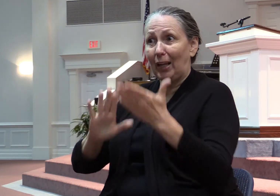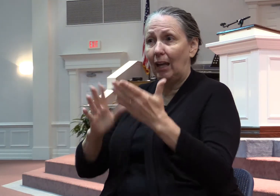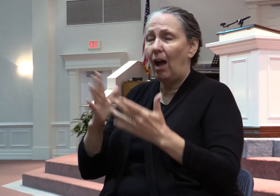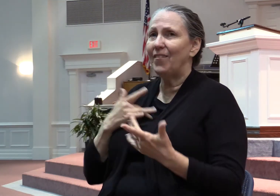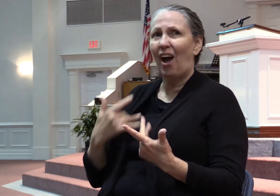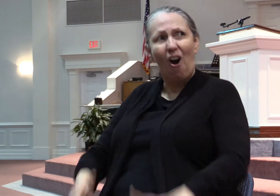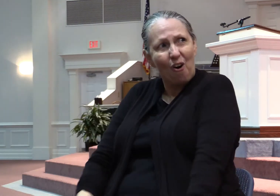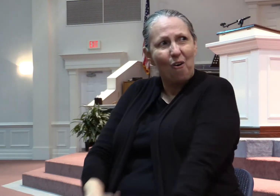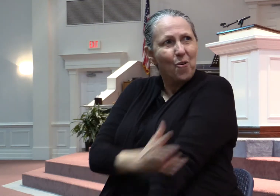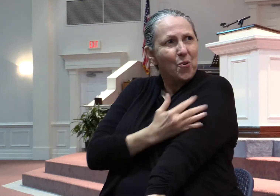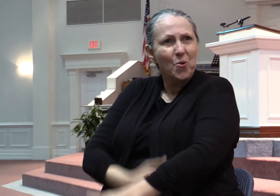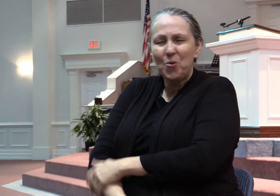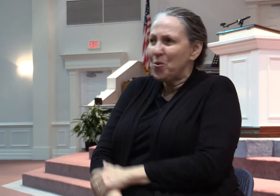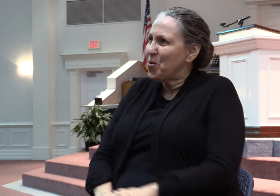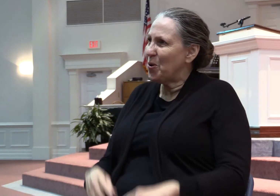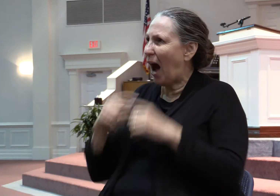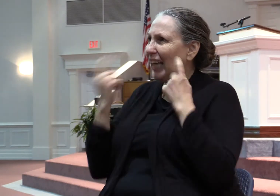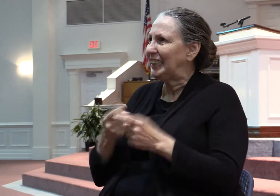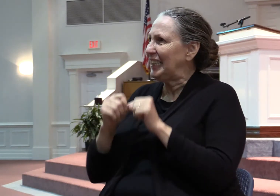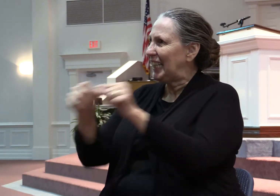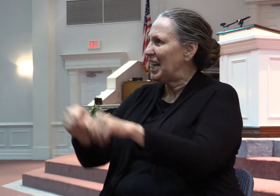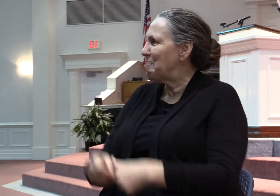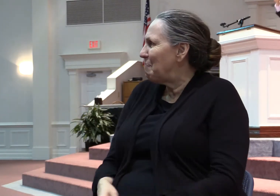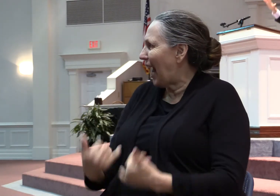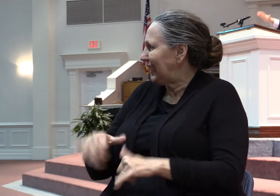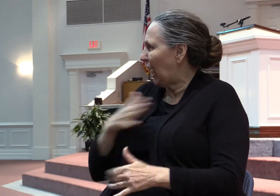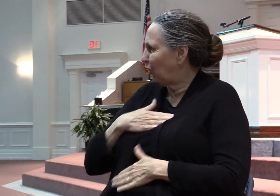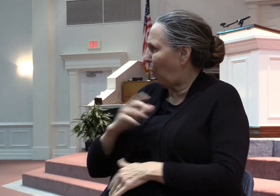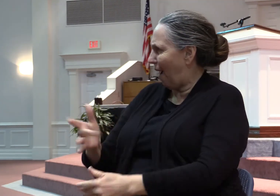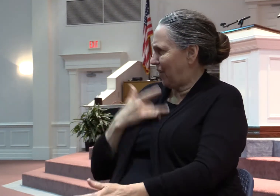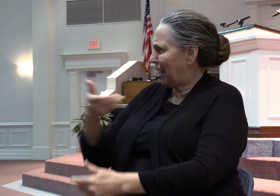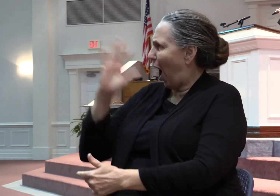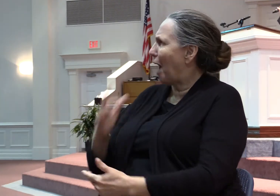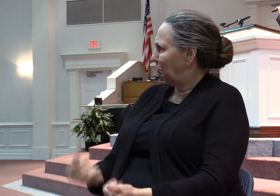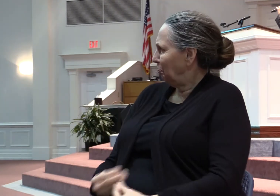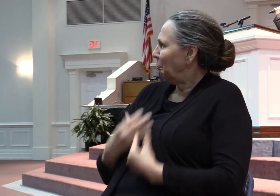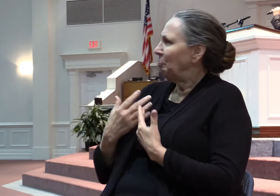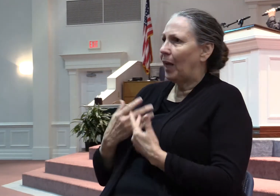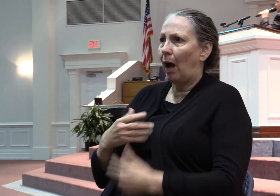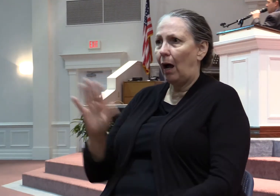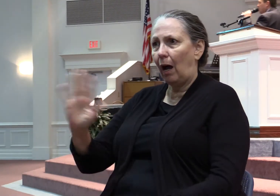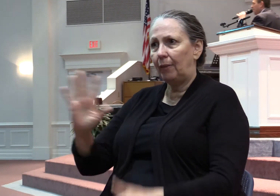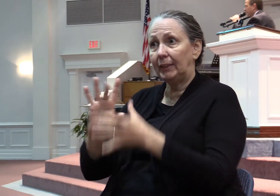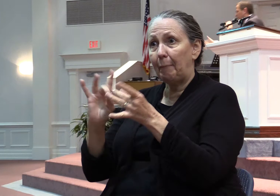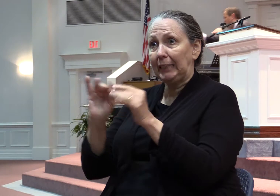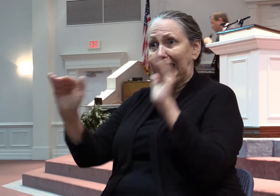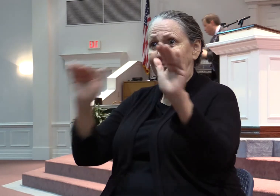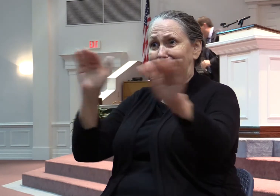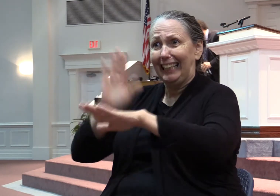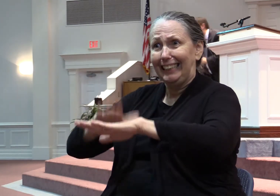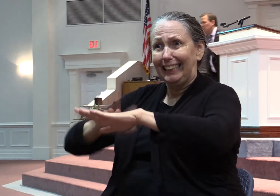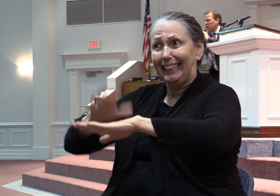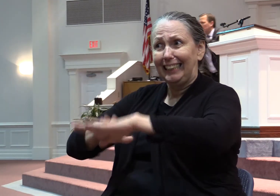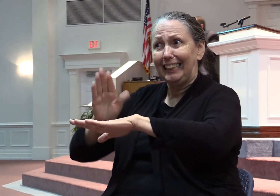feel comfortable in our sin. Amen. But every time there's a divine visitation like that, somewhere there's a message to somebody. Come on.